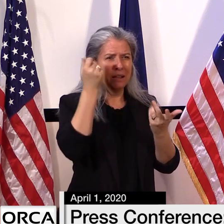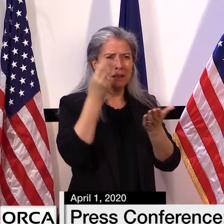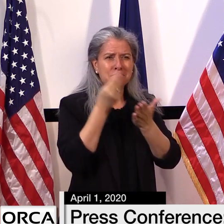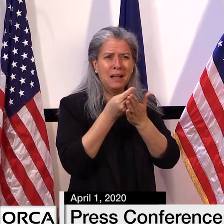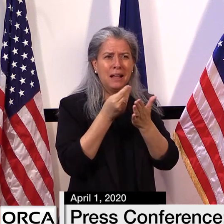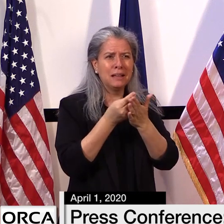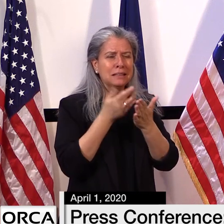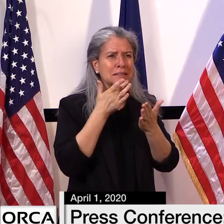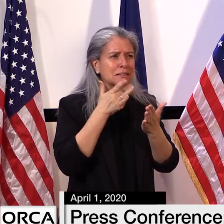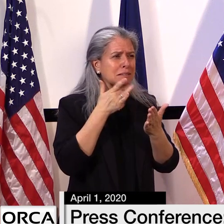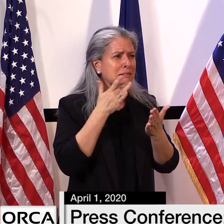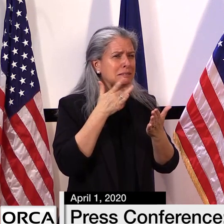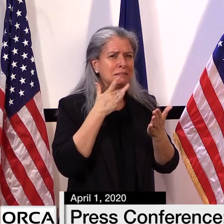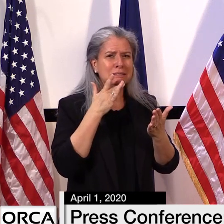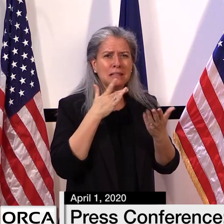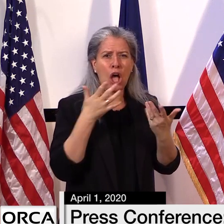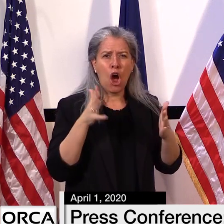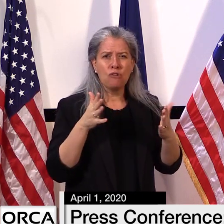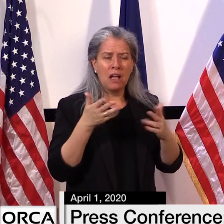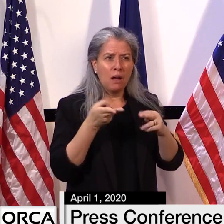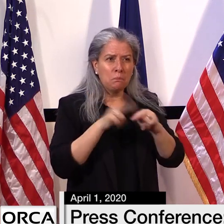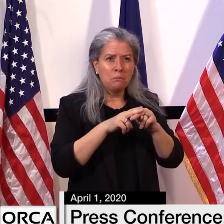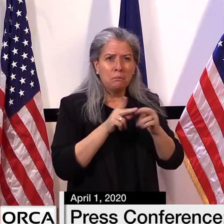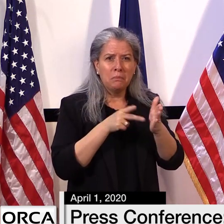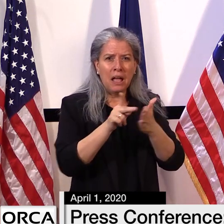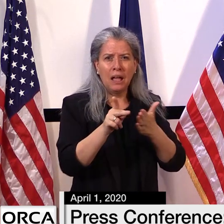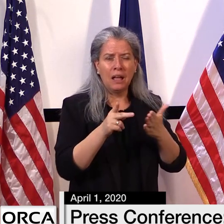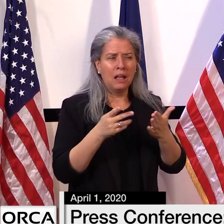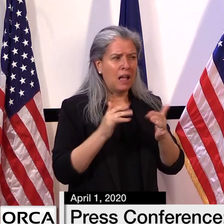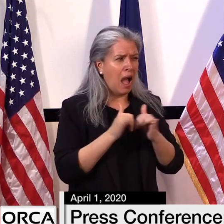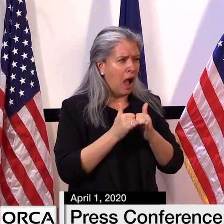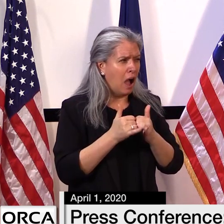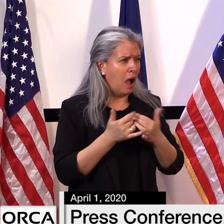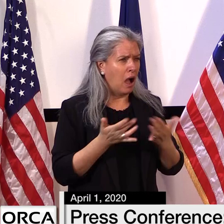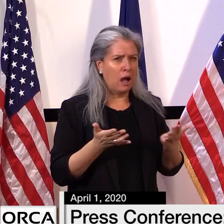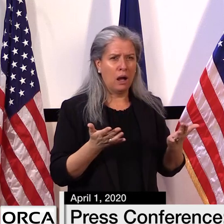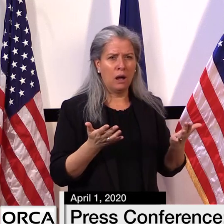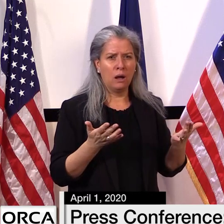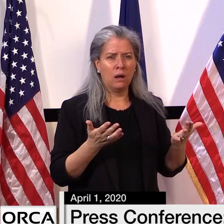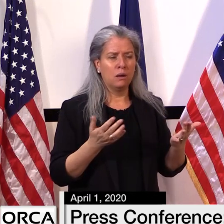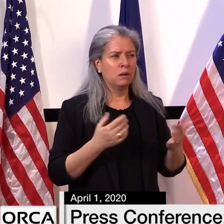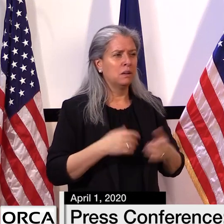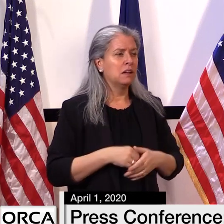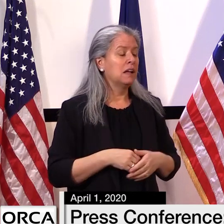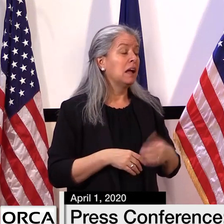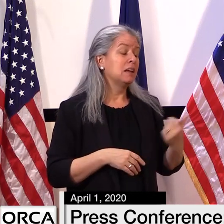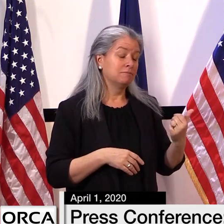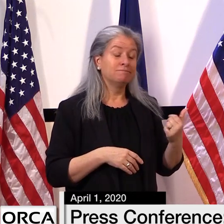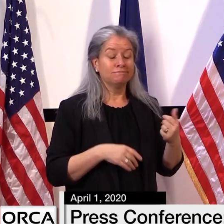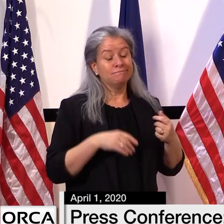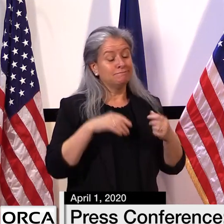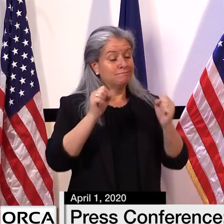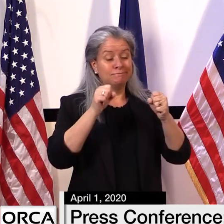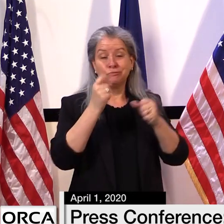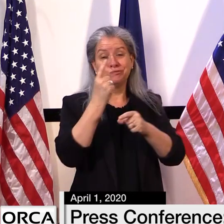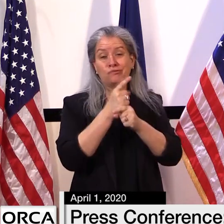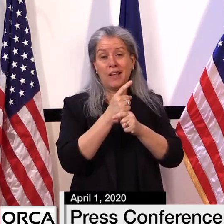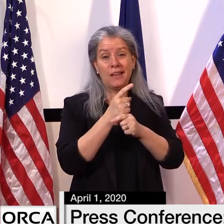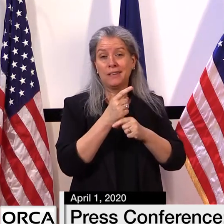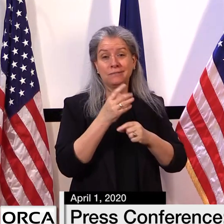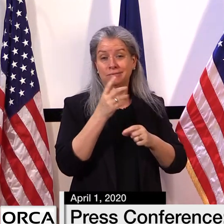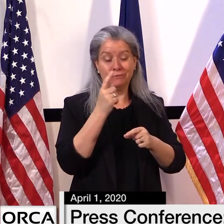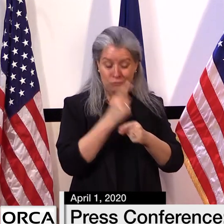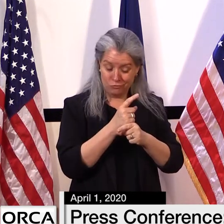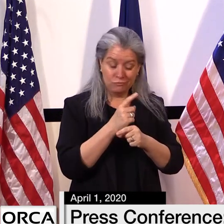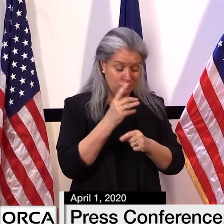financial constraints everybody is moving into with the pandemic? Yeah, obviously, we're going to have an